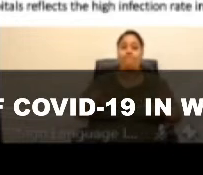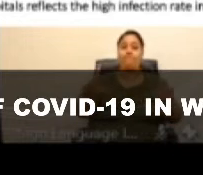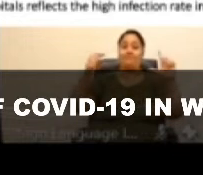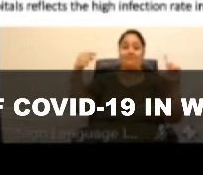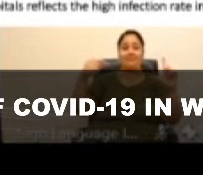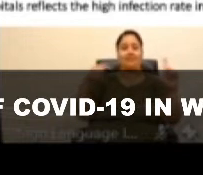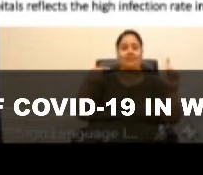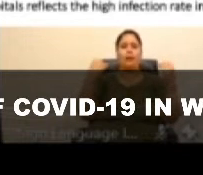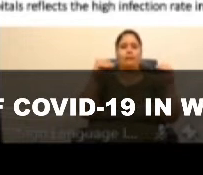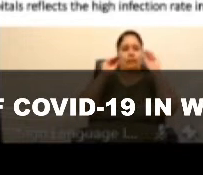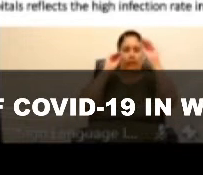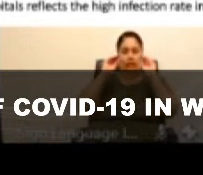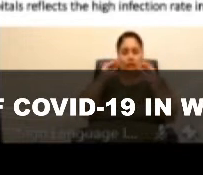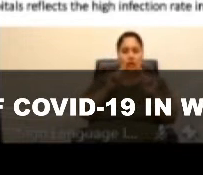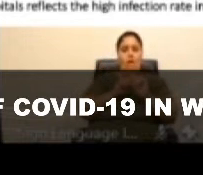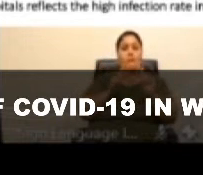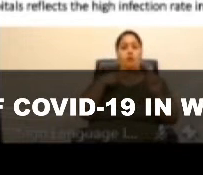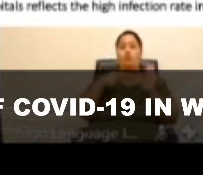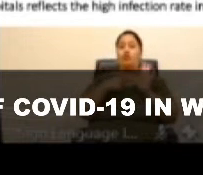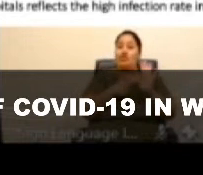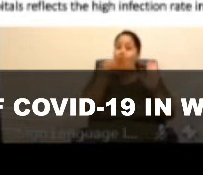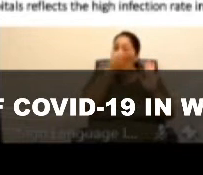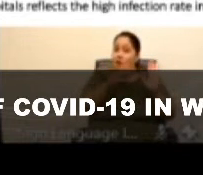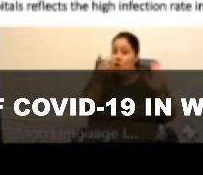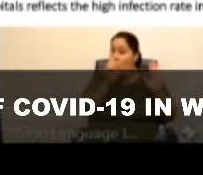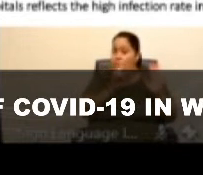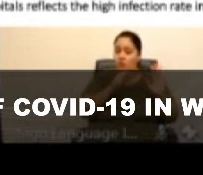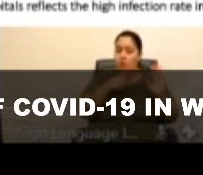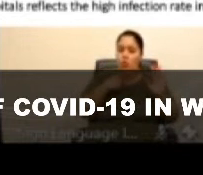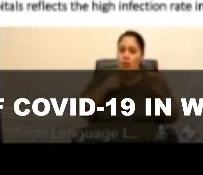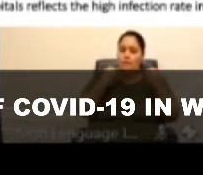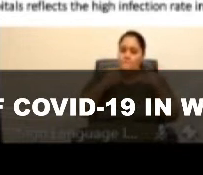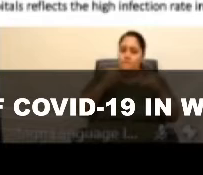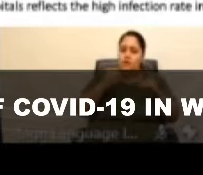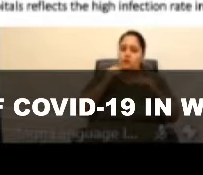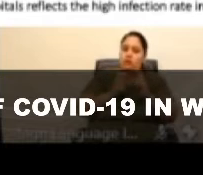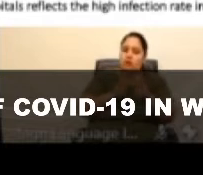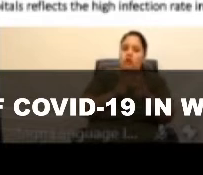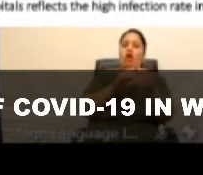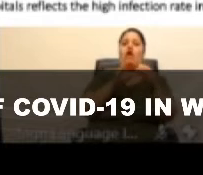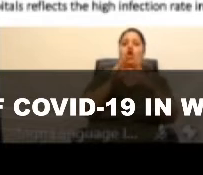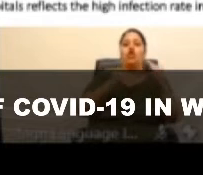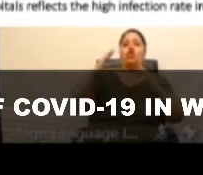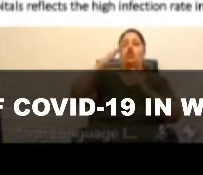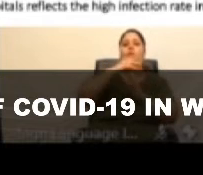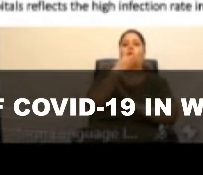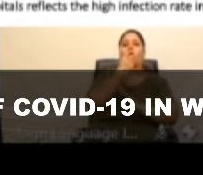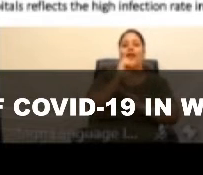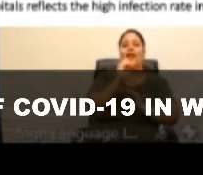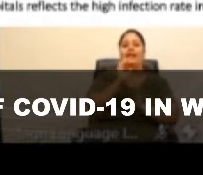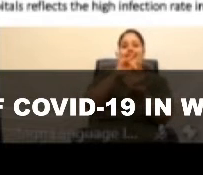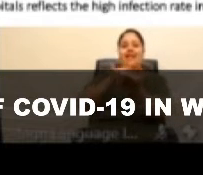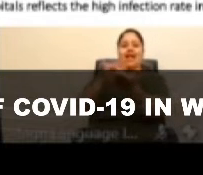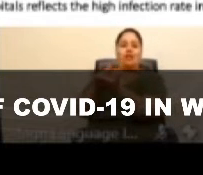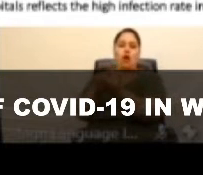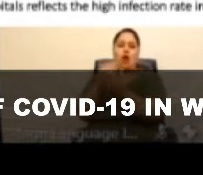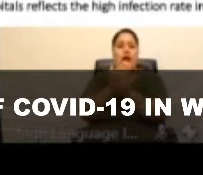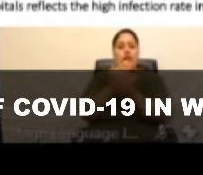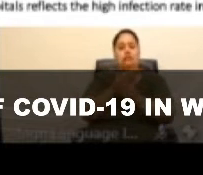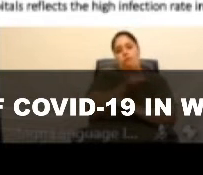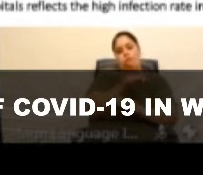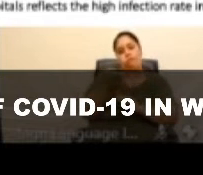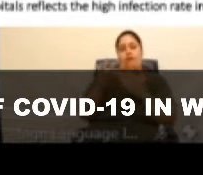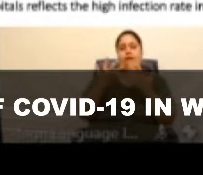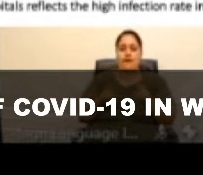showing here is we're currently tracking the top 20 facilities with cases. And we're showing you the cases over the